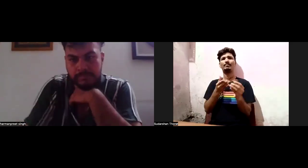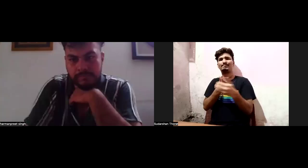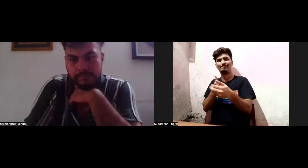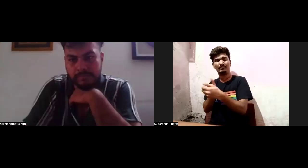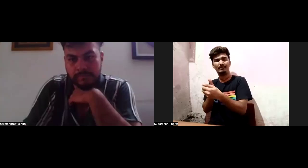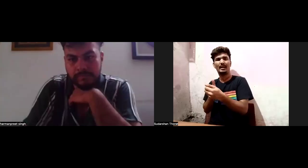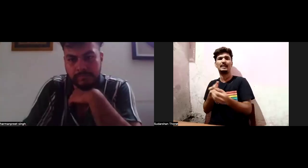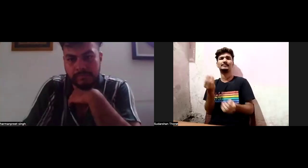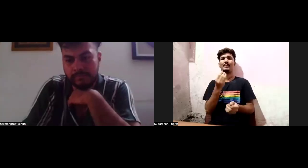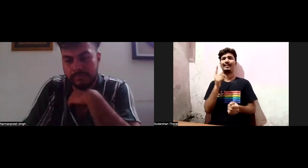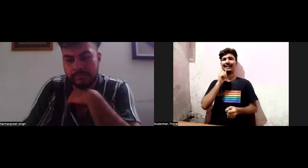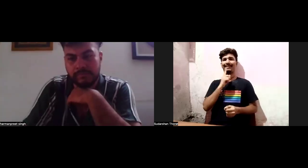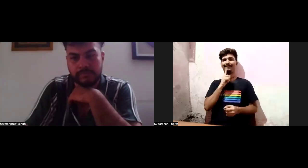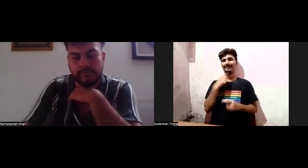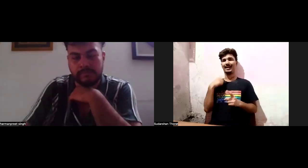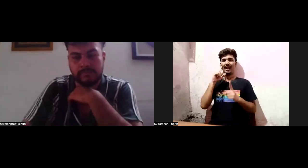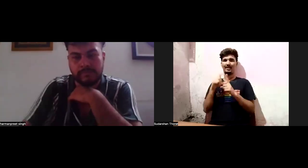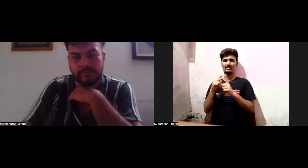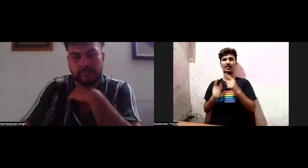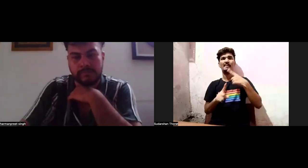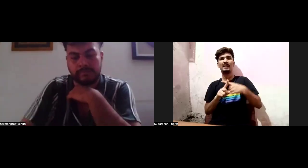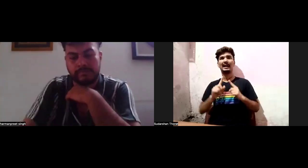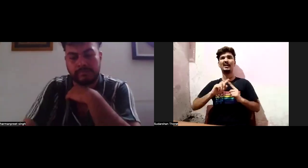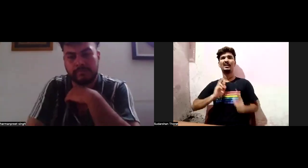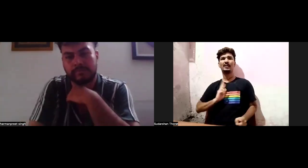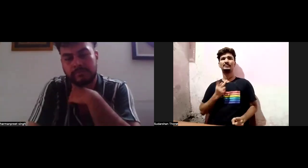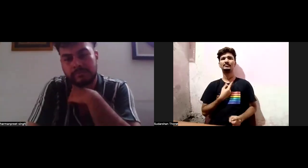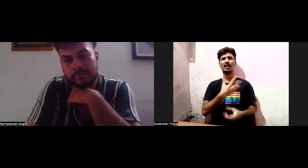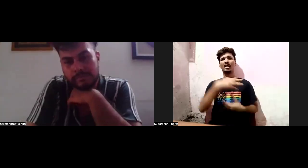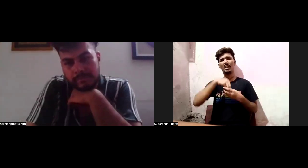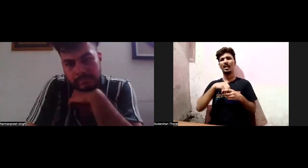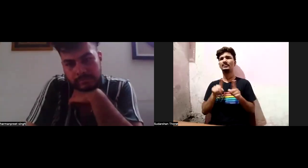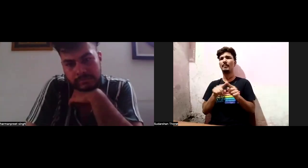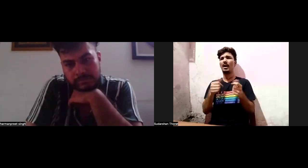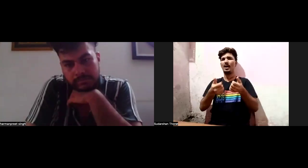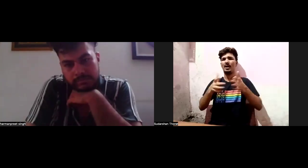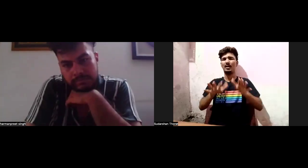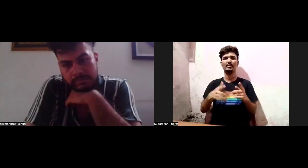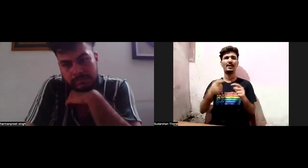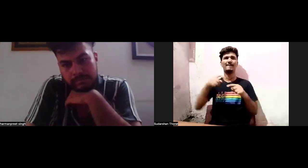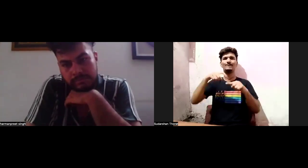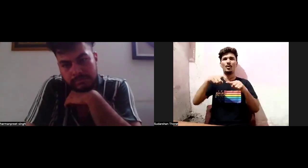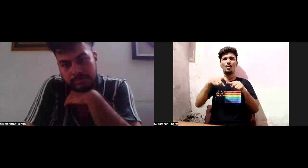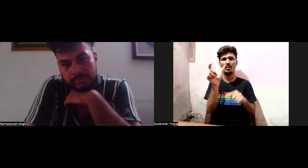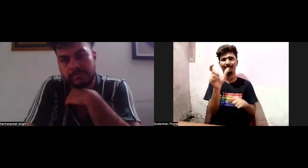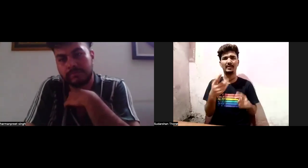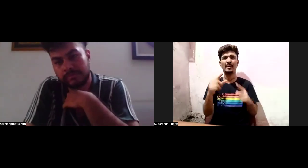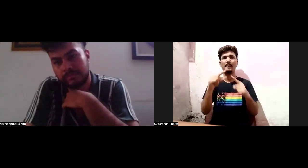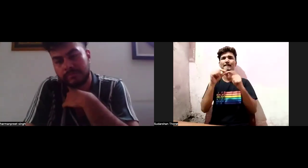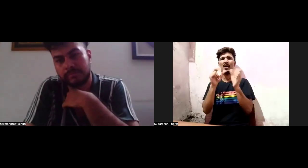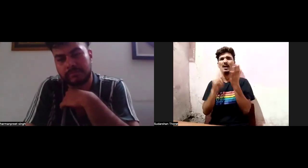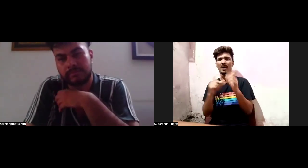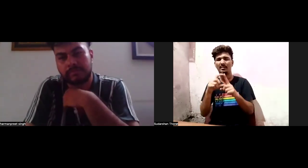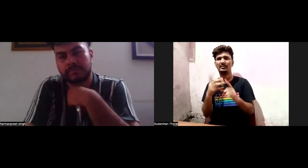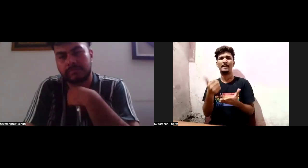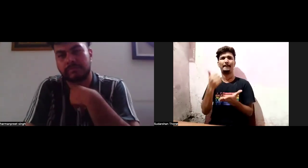So sometimes that's how the identities intersected, right? That you are a deaf